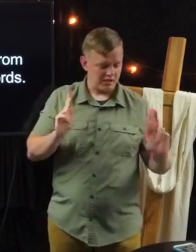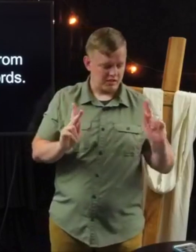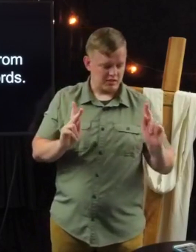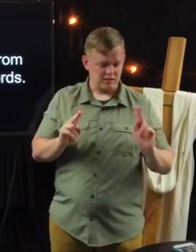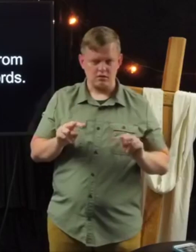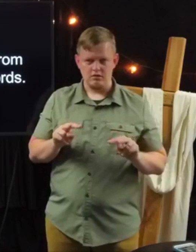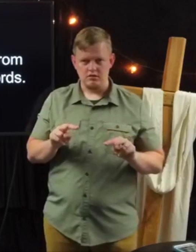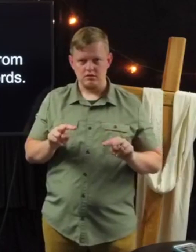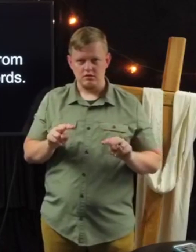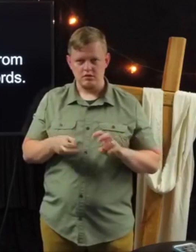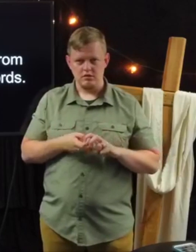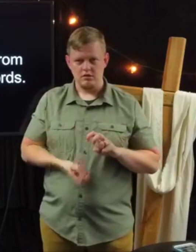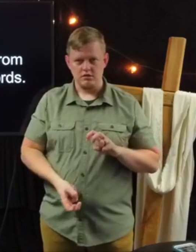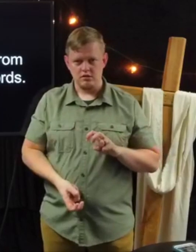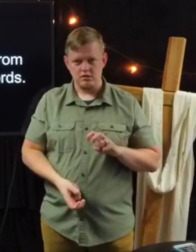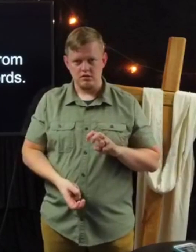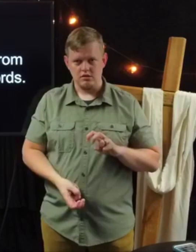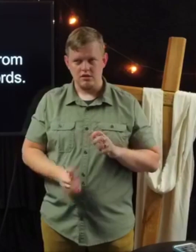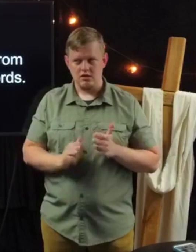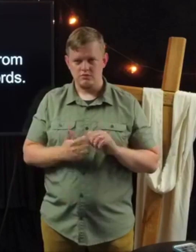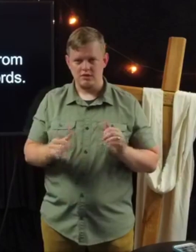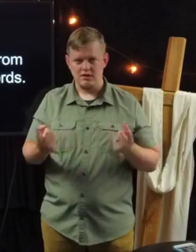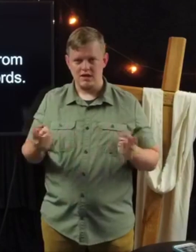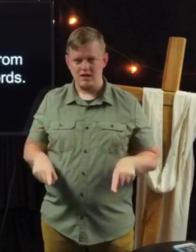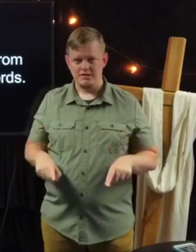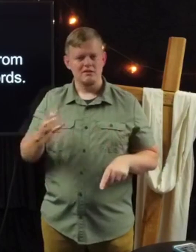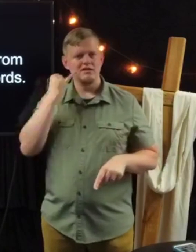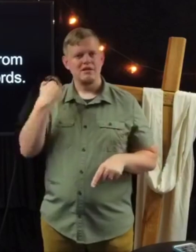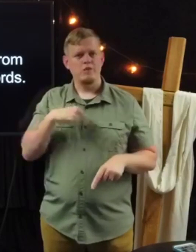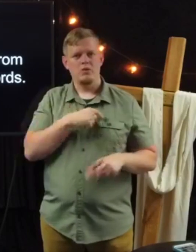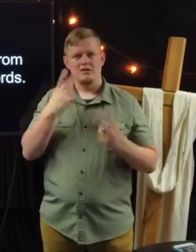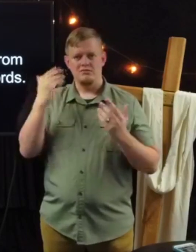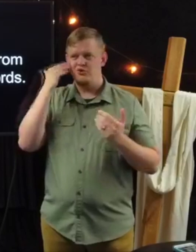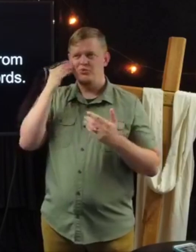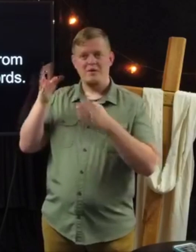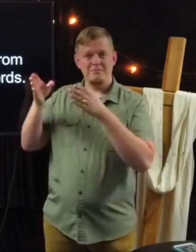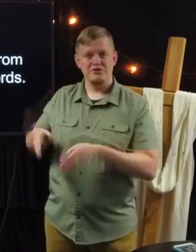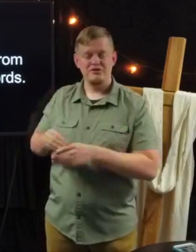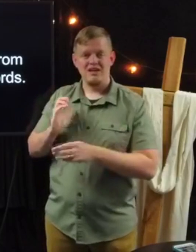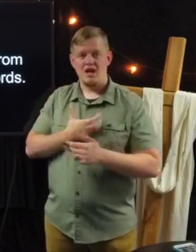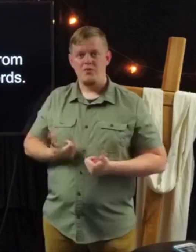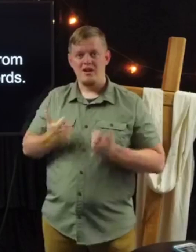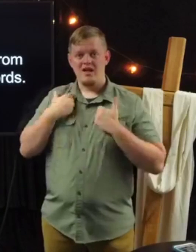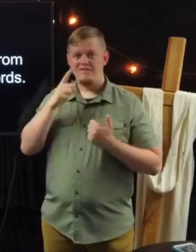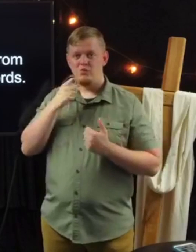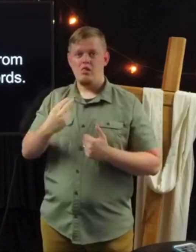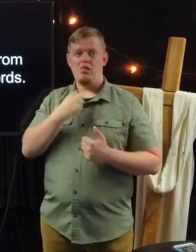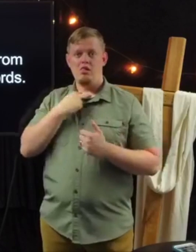And people looked on that in shock, wondering how that happened. If we knew a person or a person in our